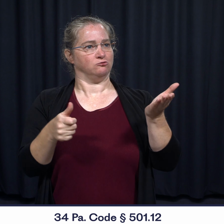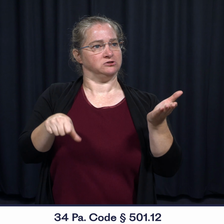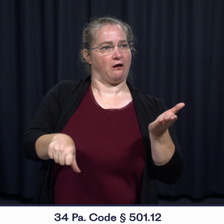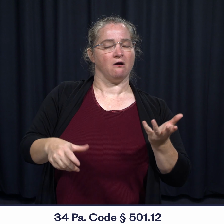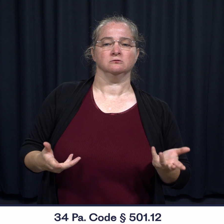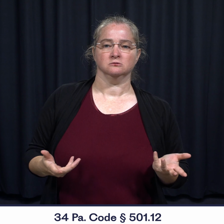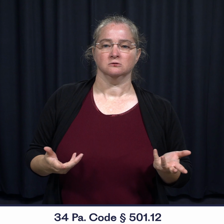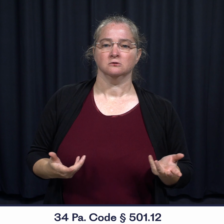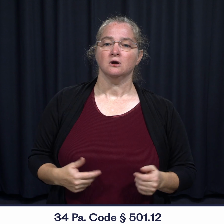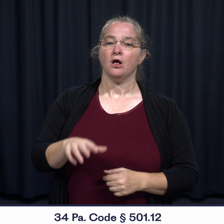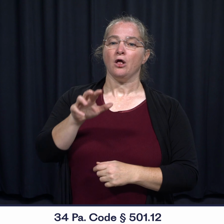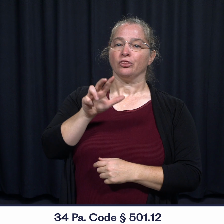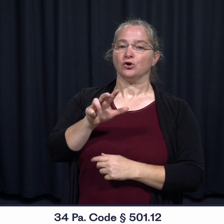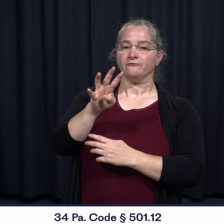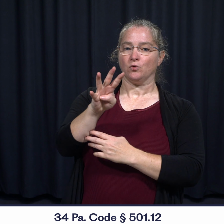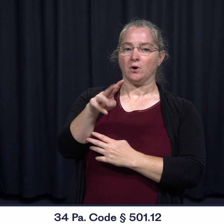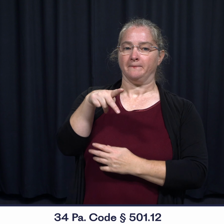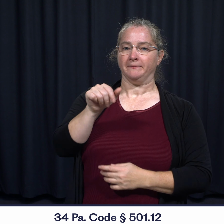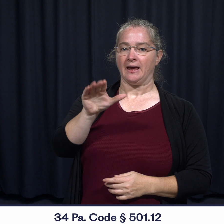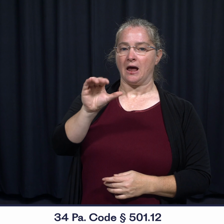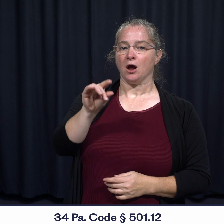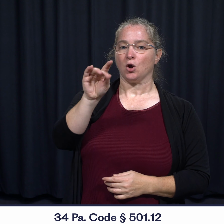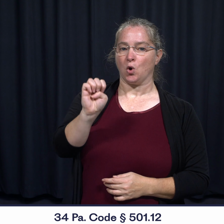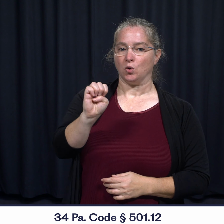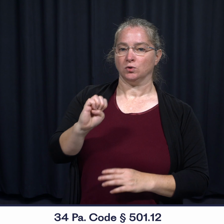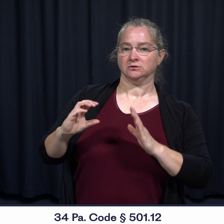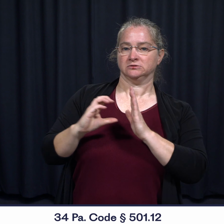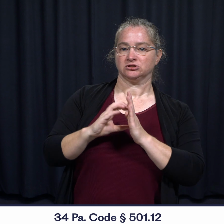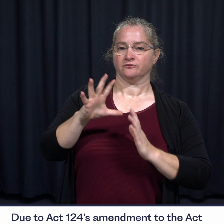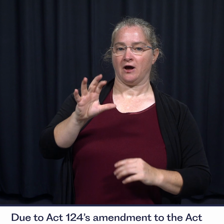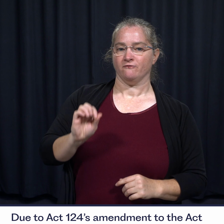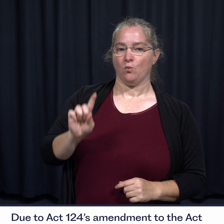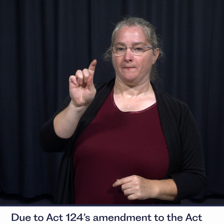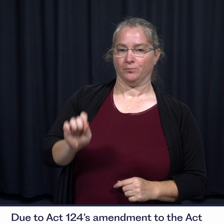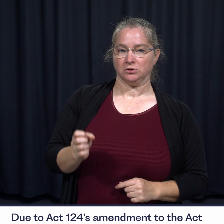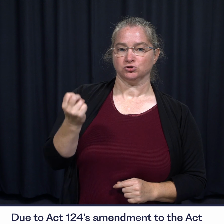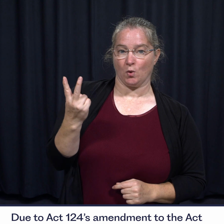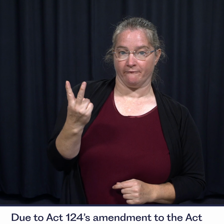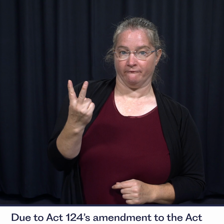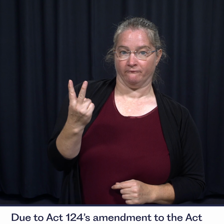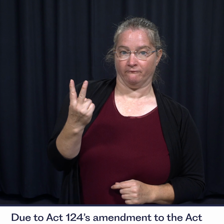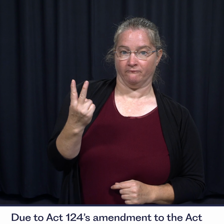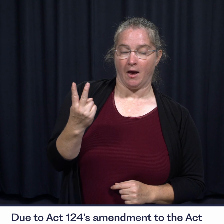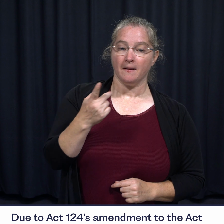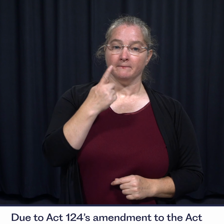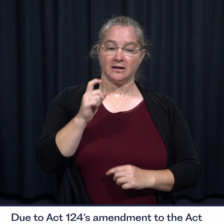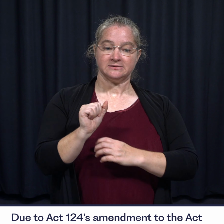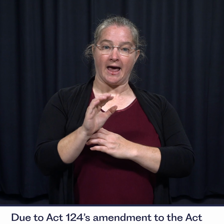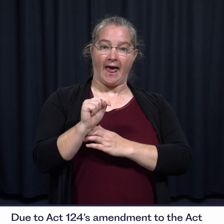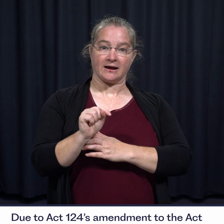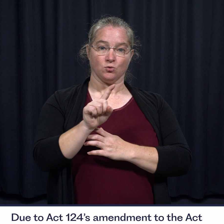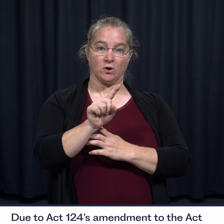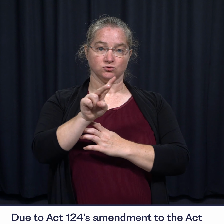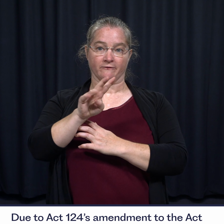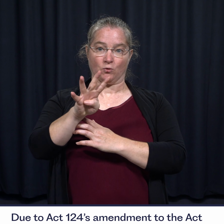34 PA Code, Section 501.12. Due to Act 124's amendment to the Act